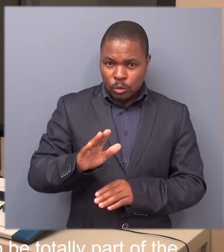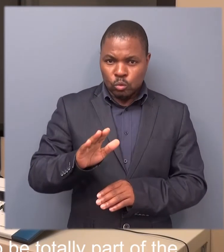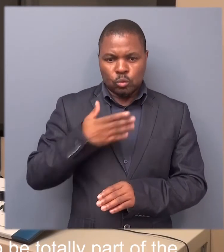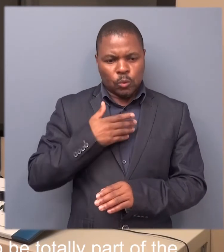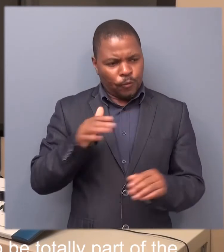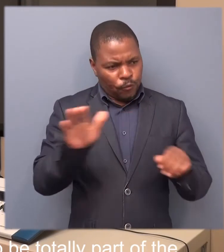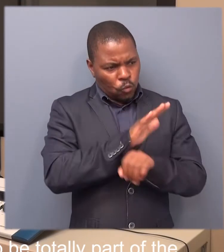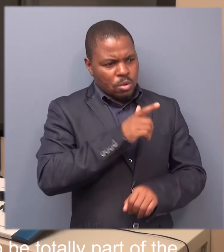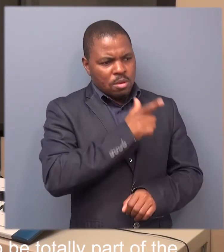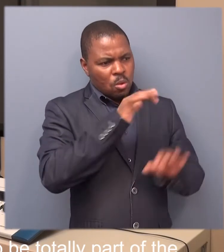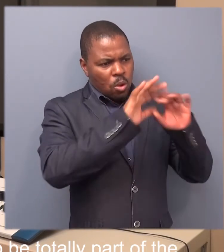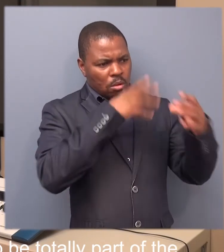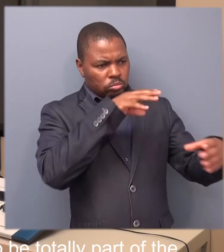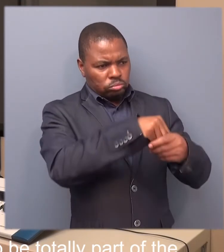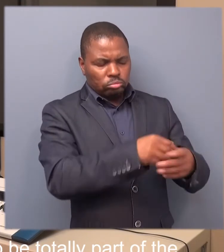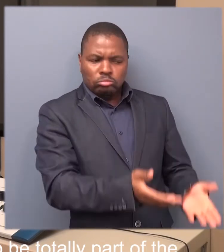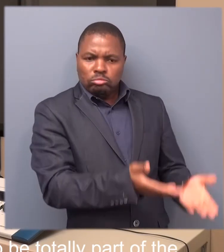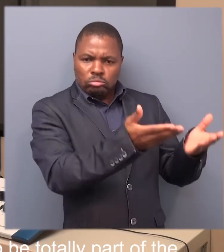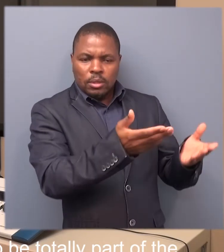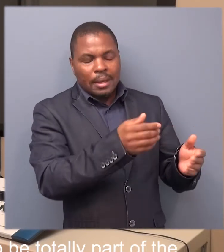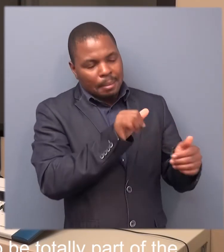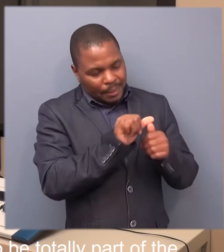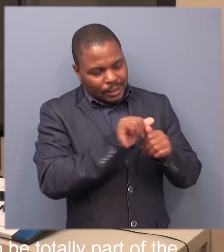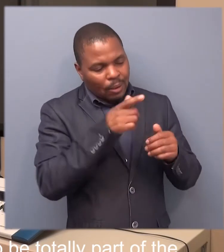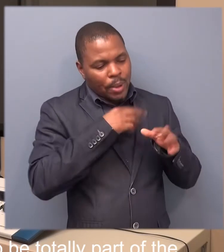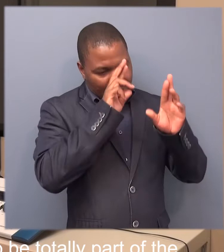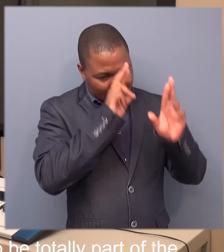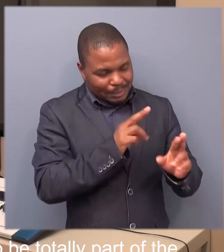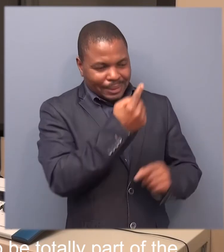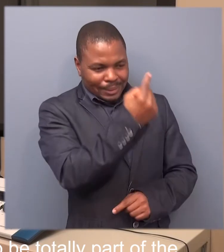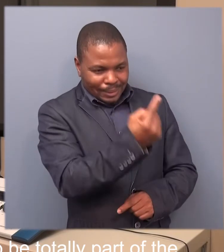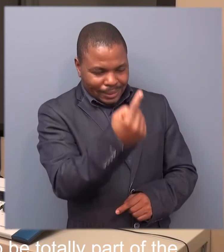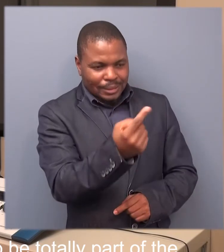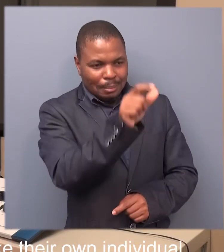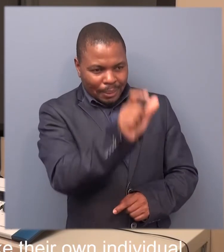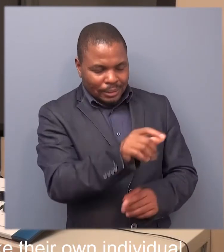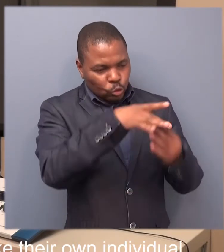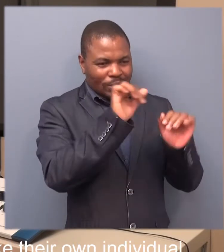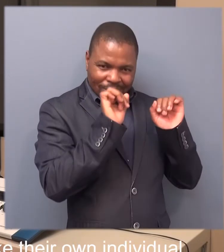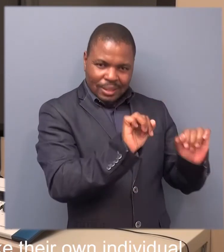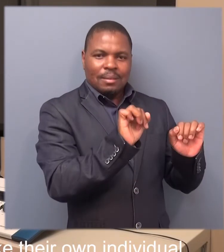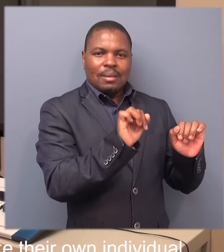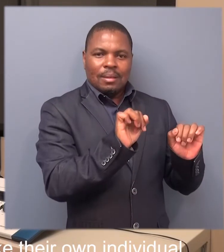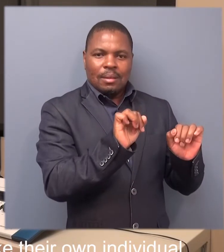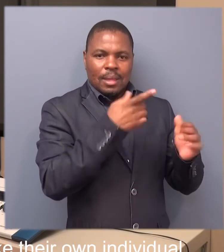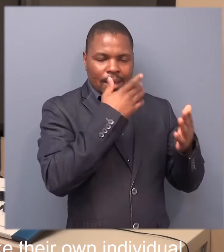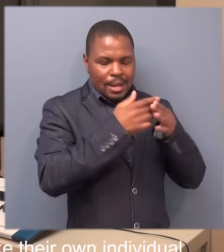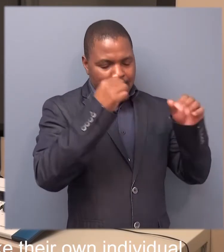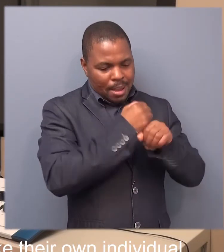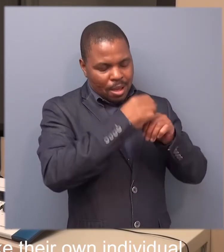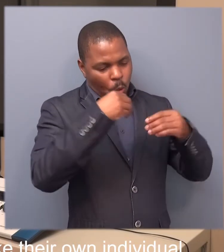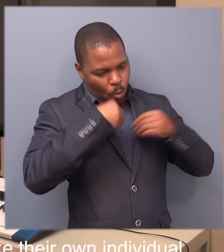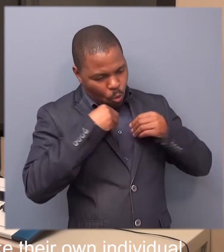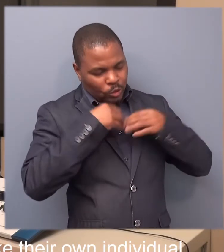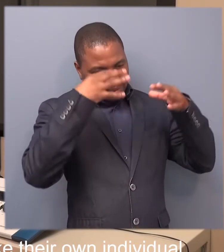if there are people who would like to be totally part of the hearing world, as long as they are respecting the choice of each individual